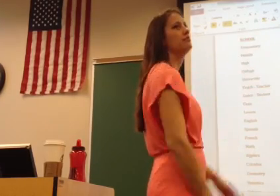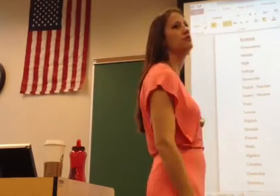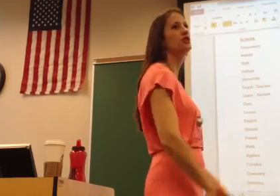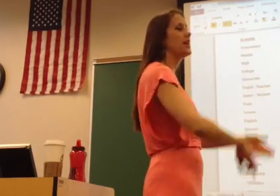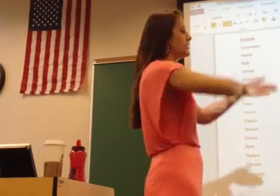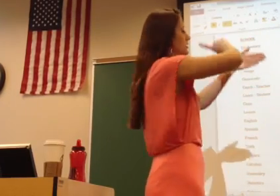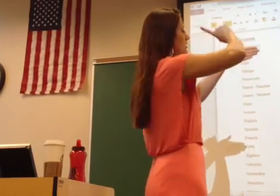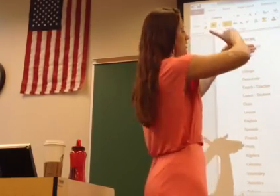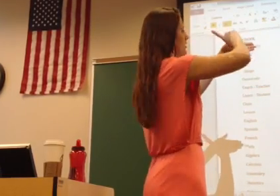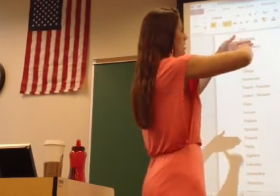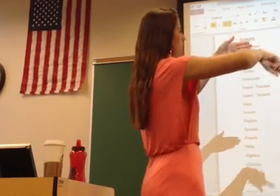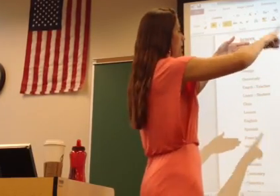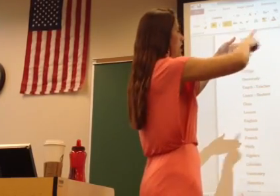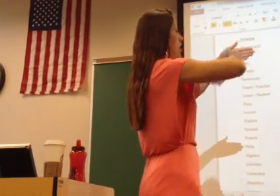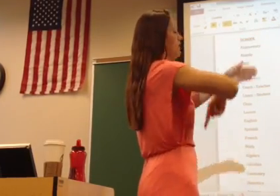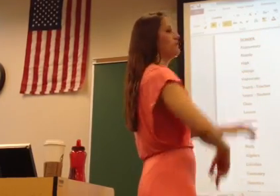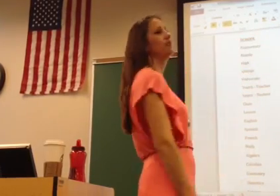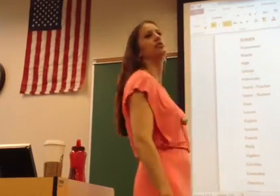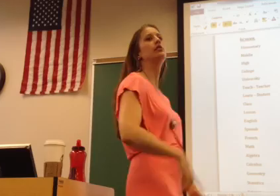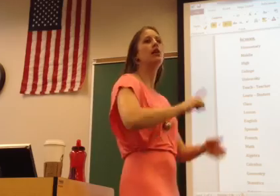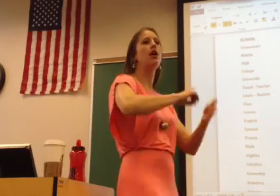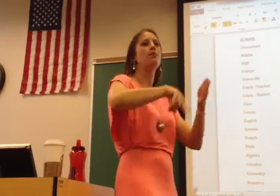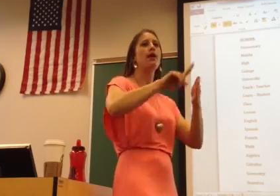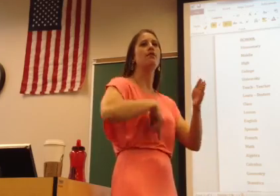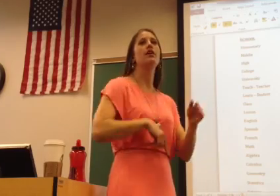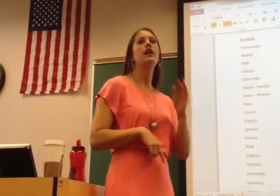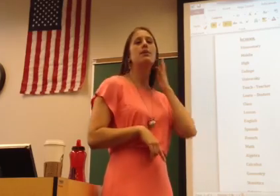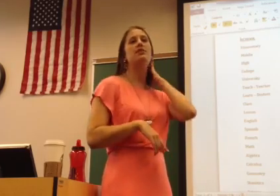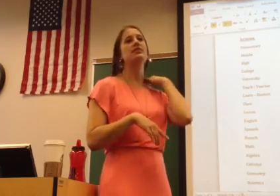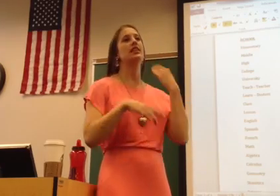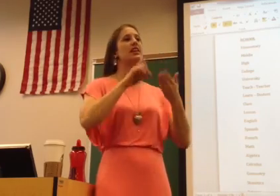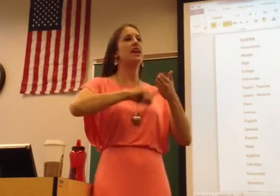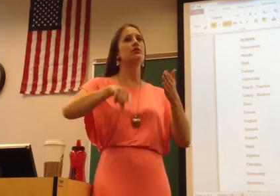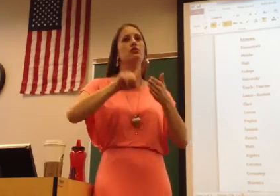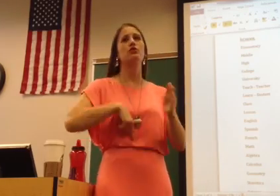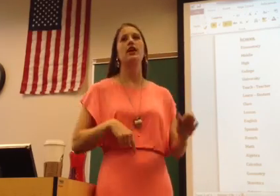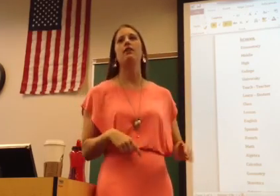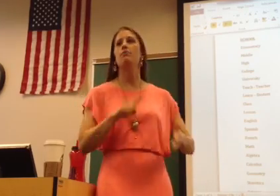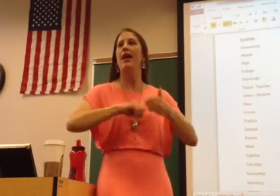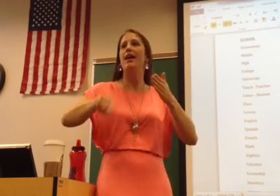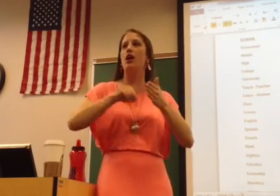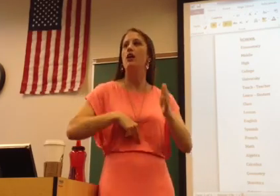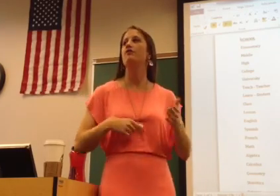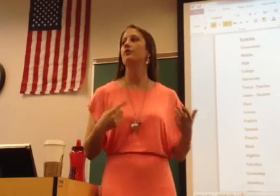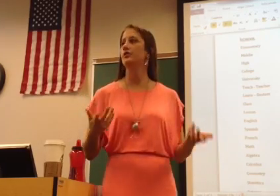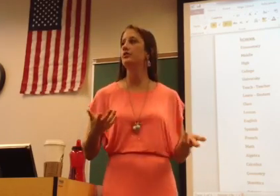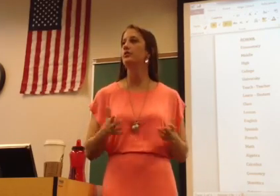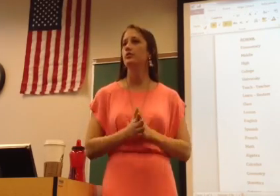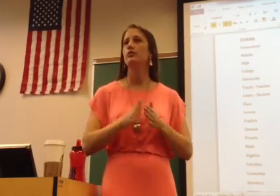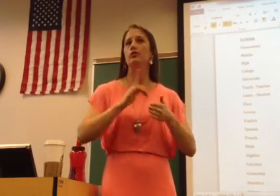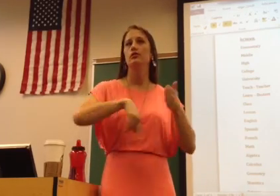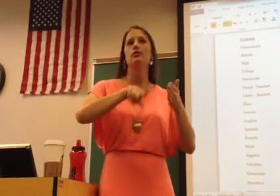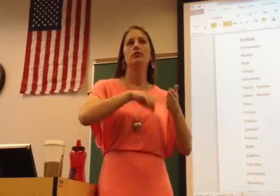Just an X. Pay off. It means to like cancel your debt, pay off.